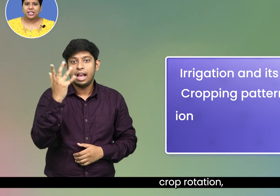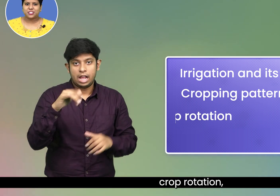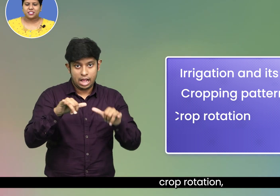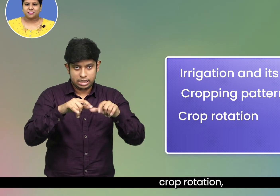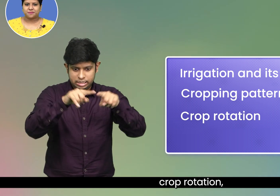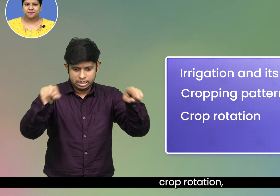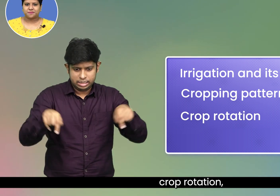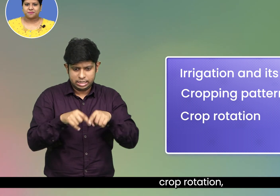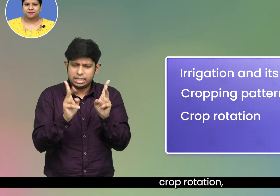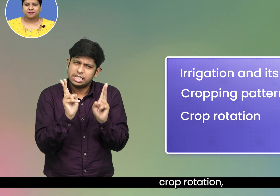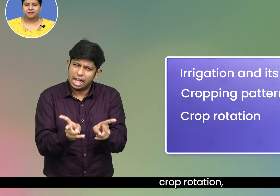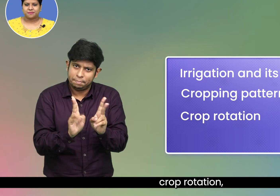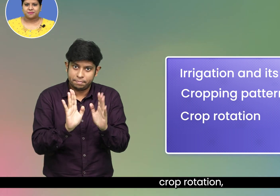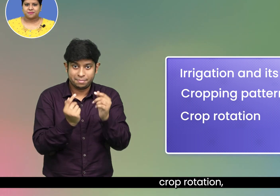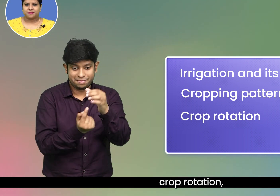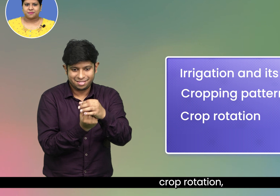crop rotation,